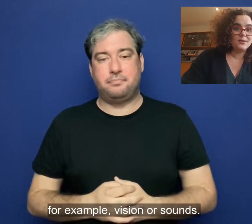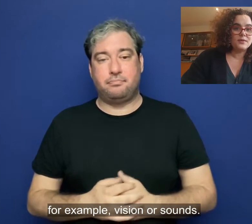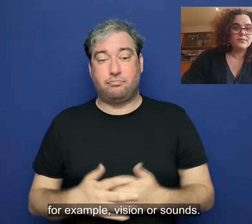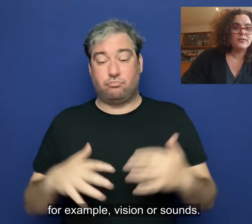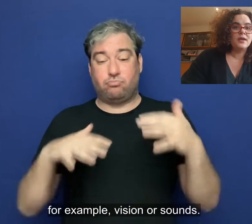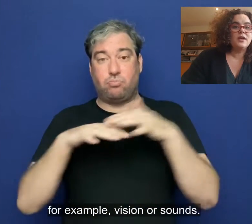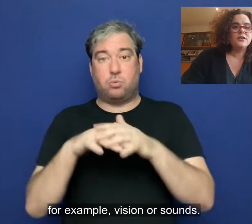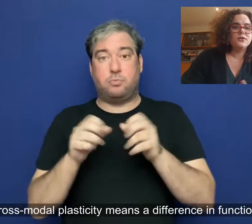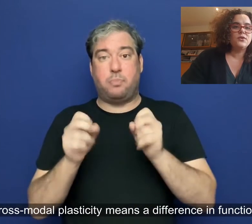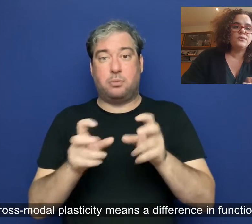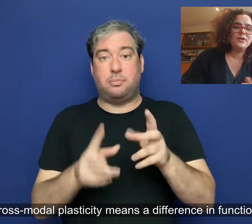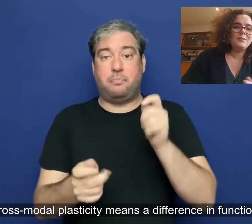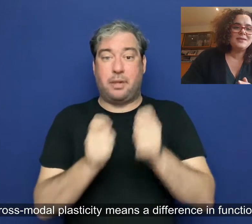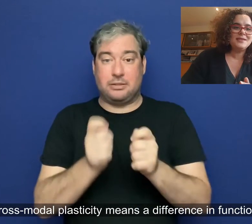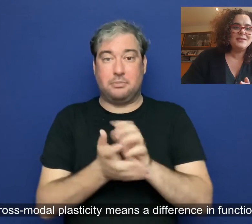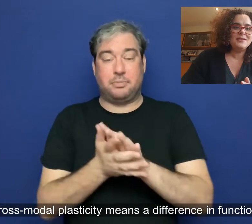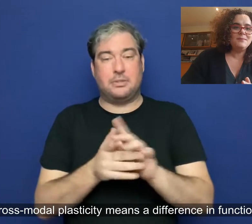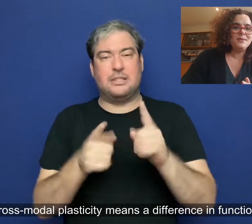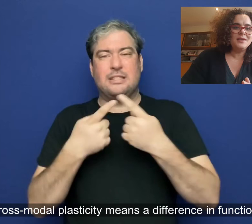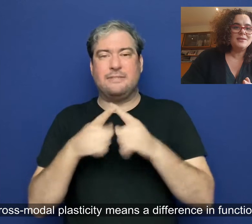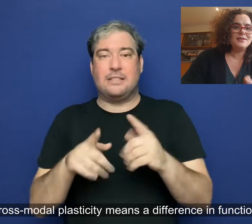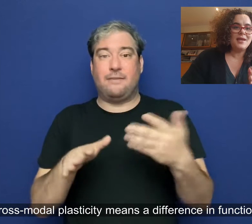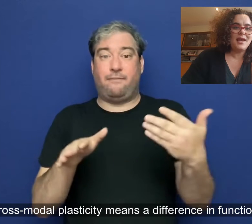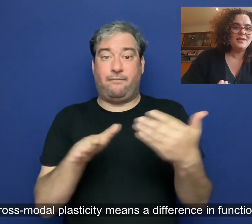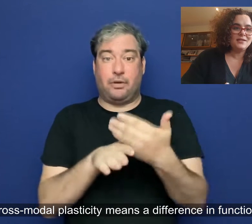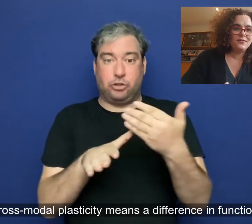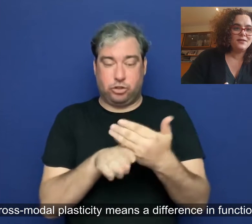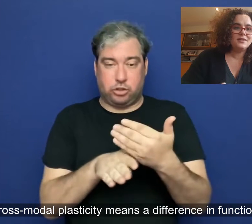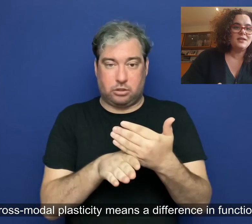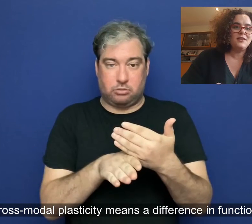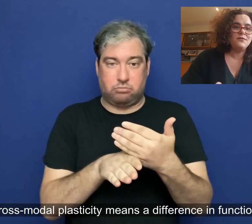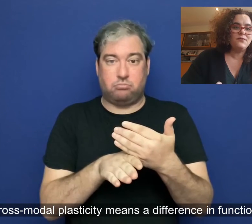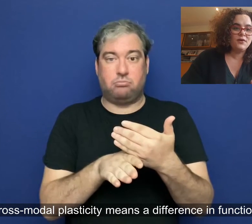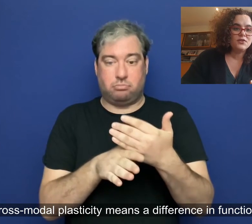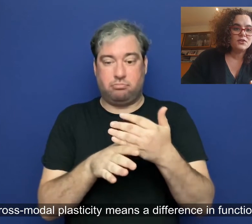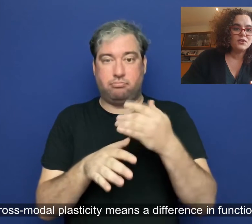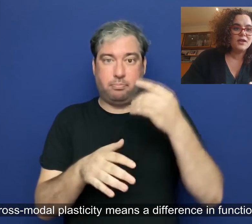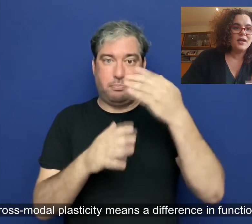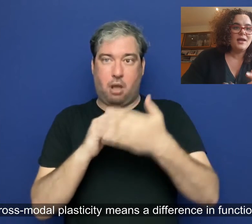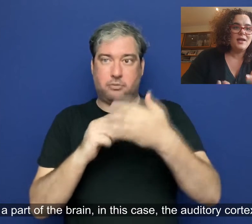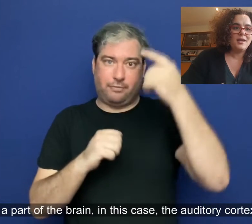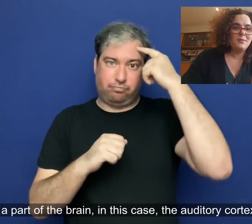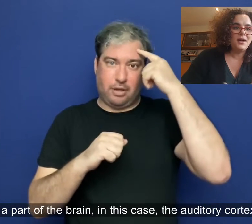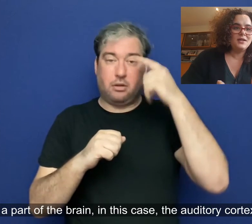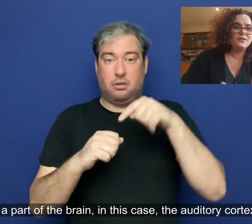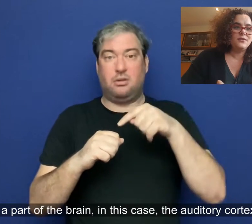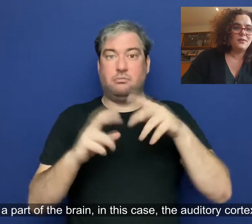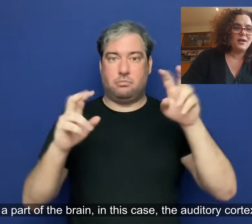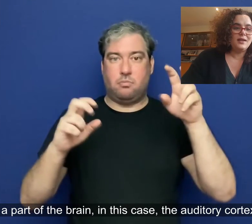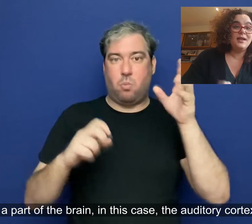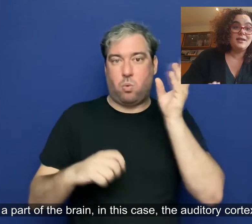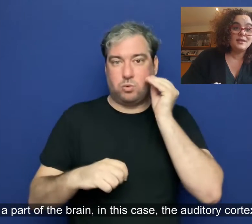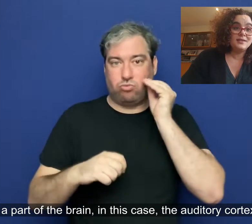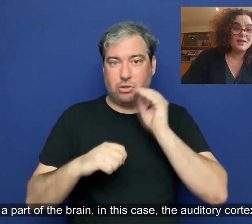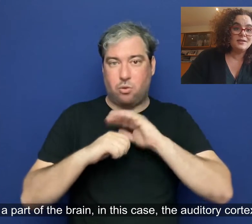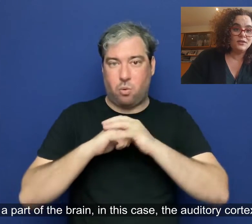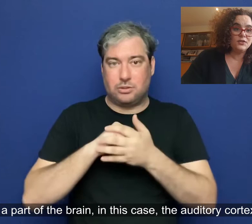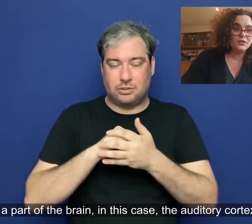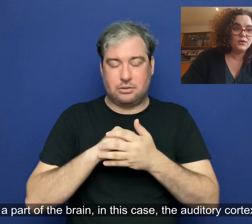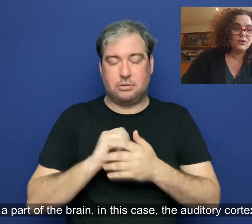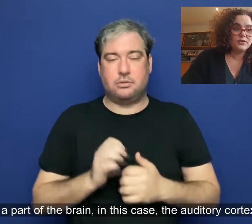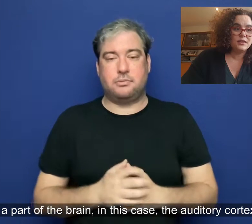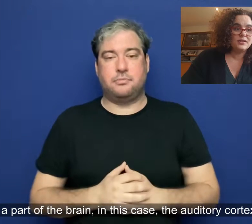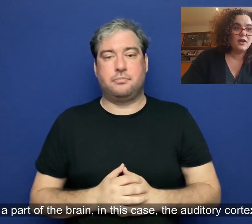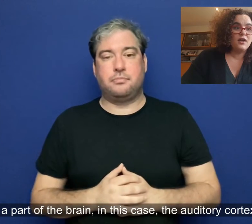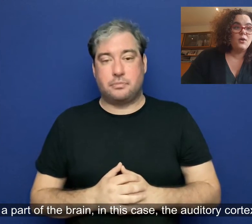or sounds. So cross-modal plasticity means a difference in function in a part of the brain, in this case the